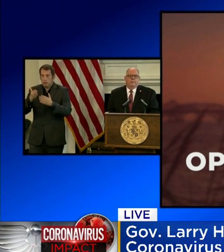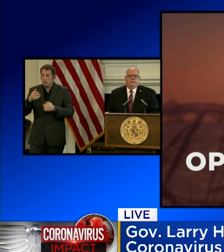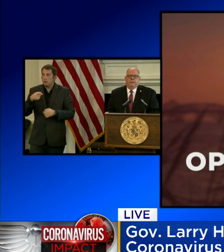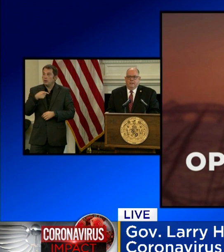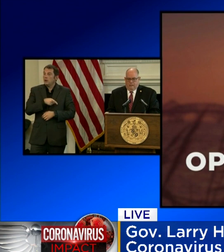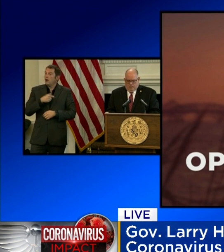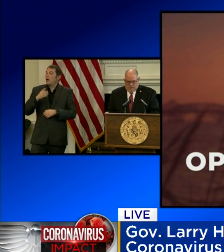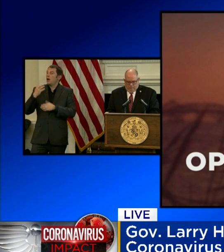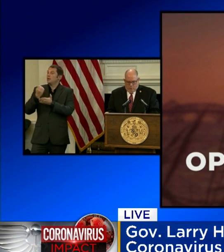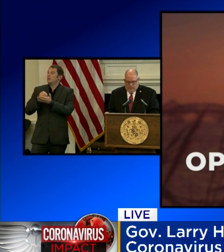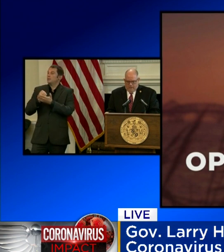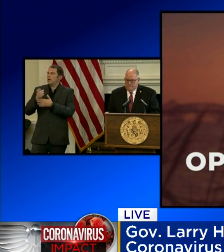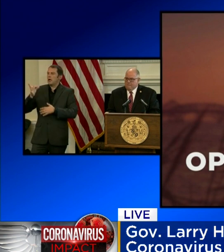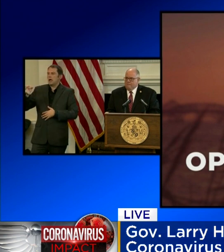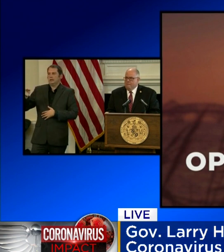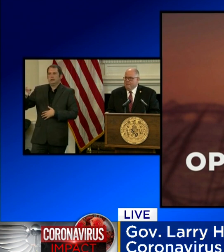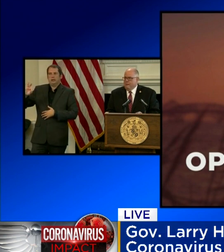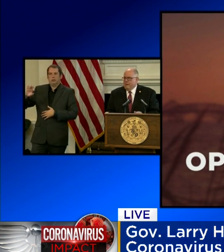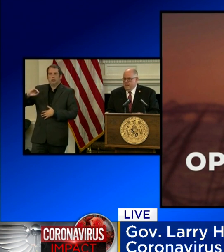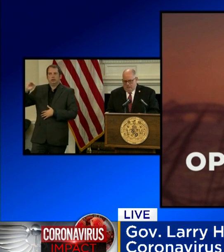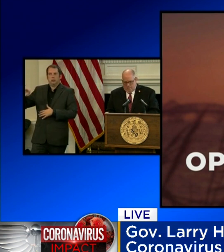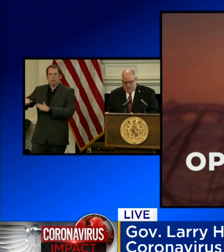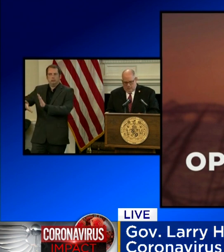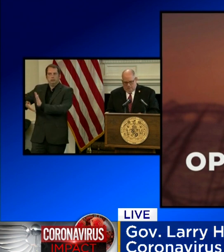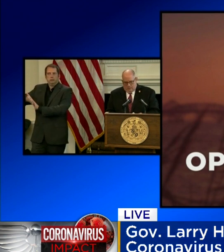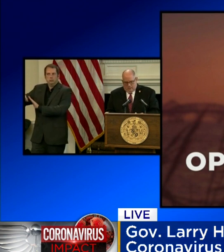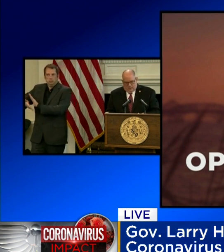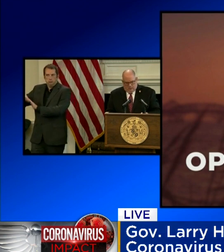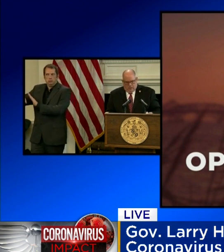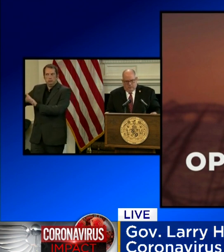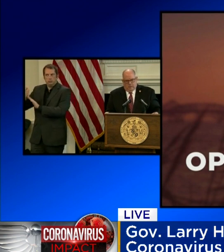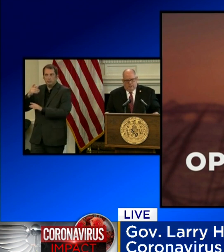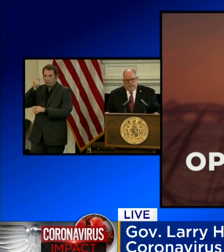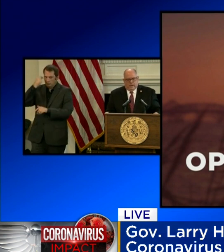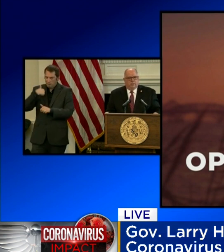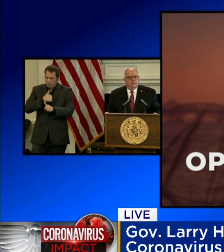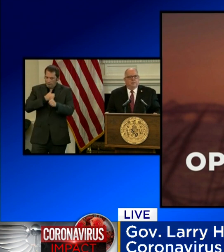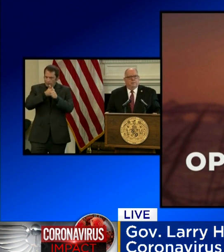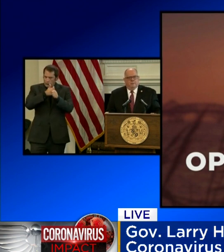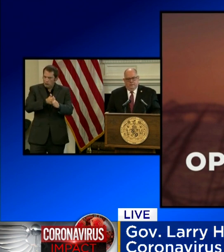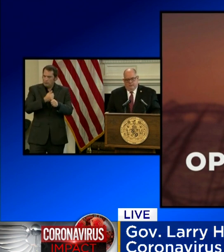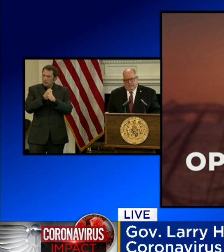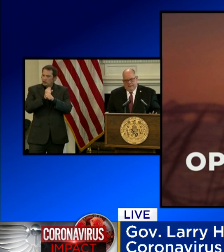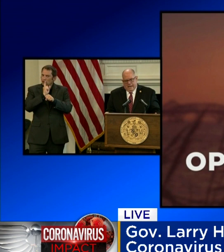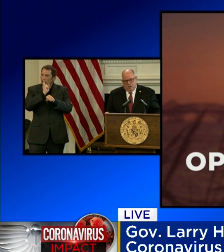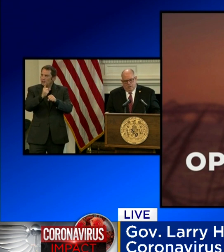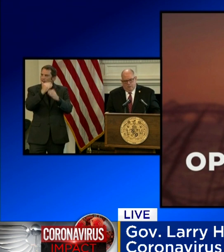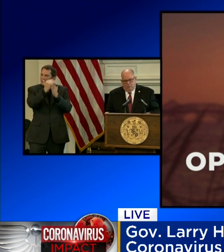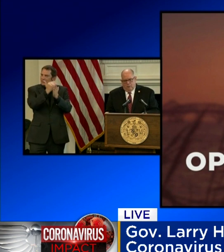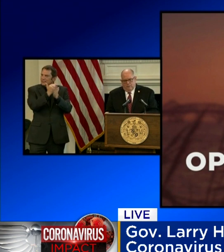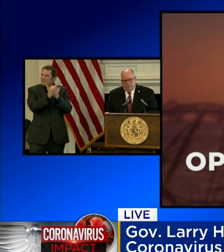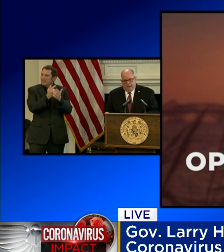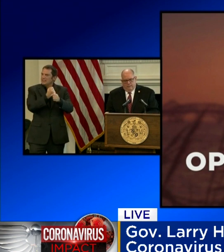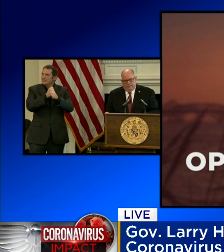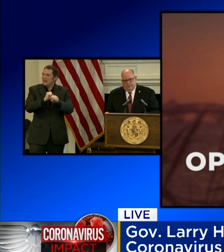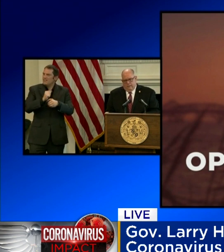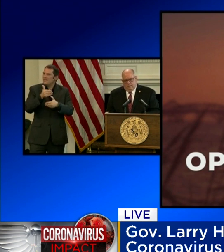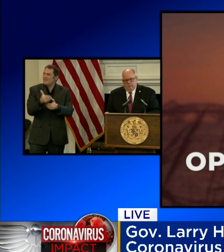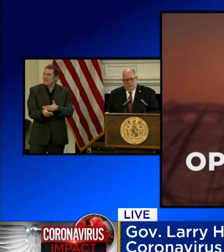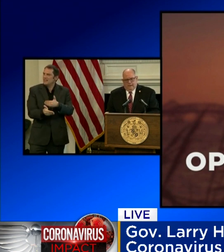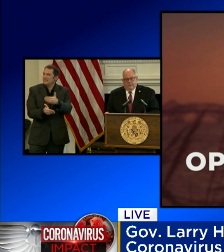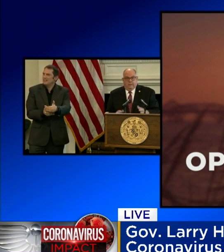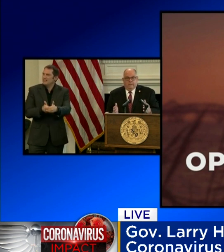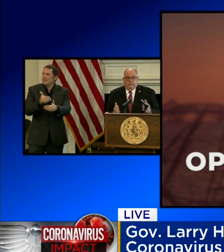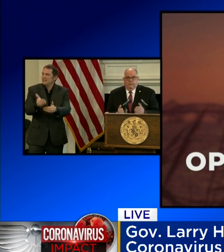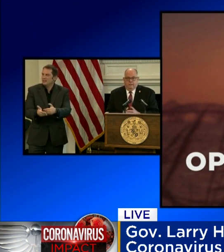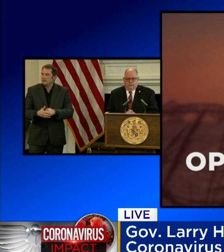operate in a safe way. Because of these decisions and actions, our unemployment rate,